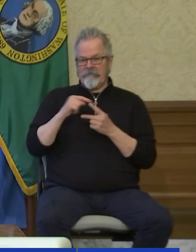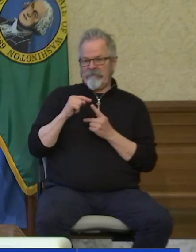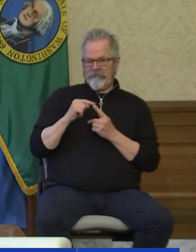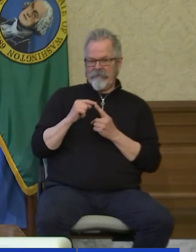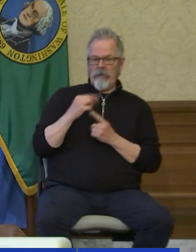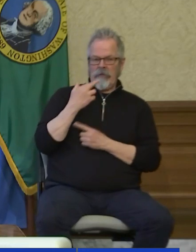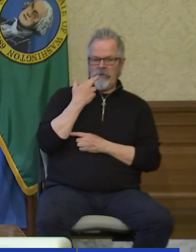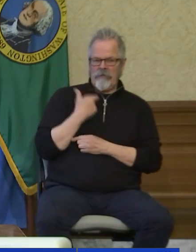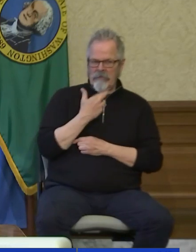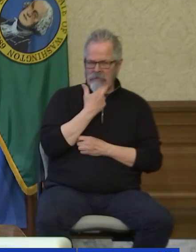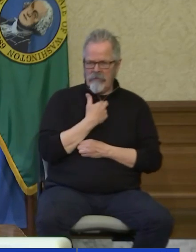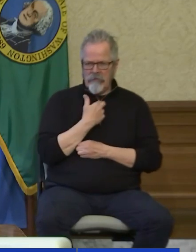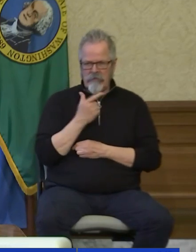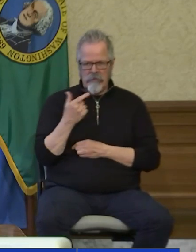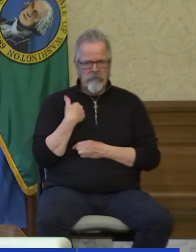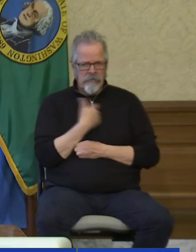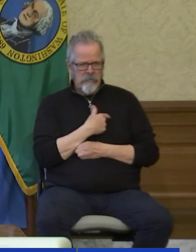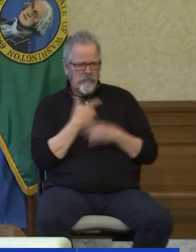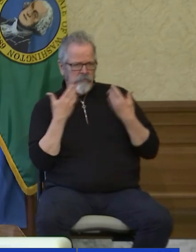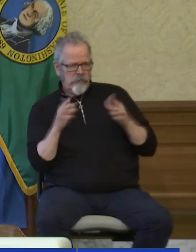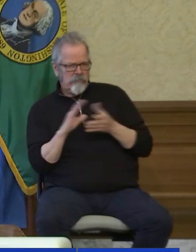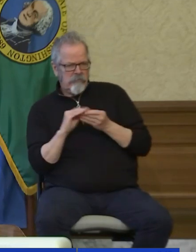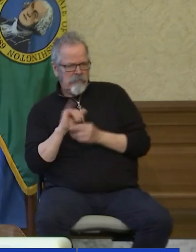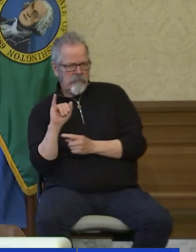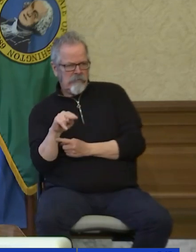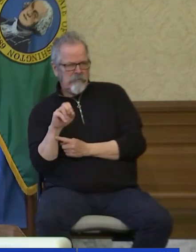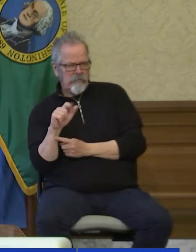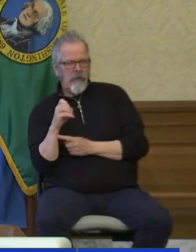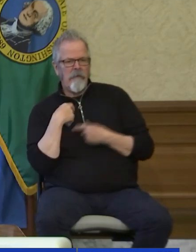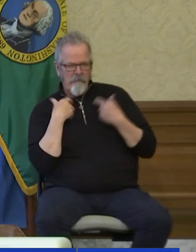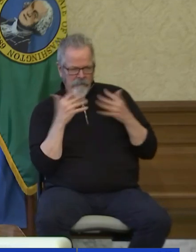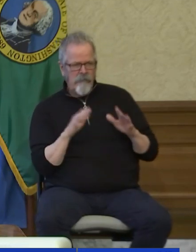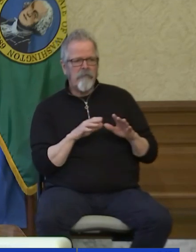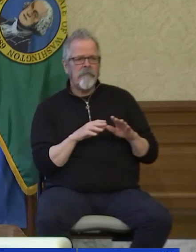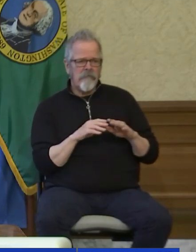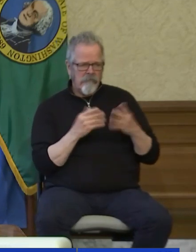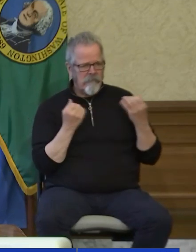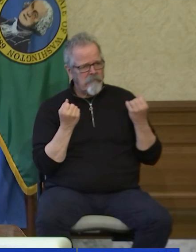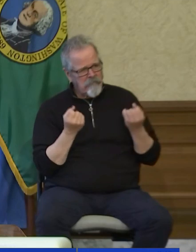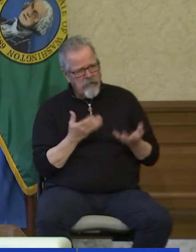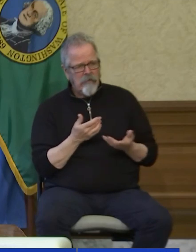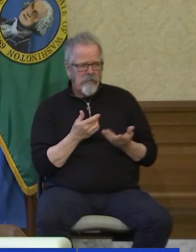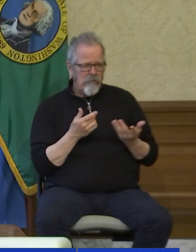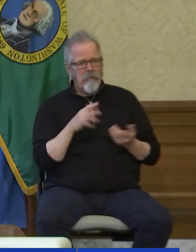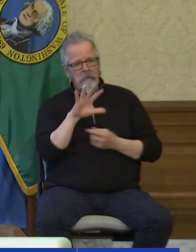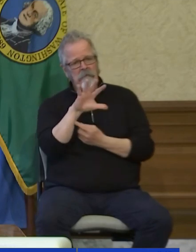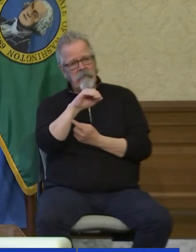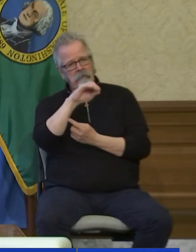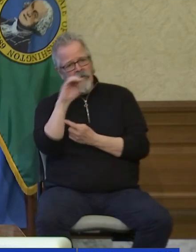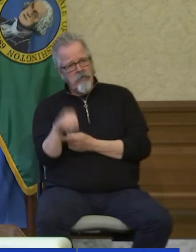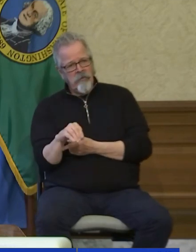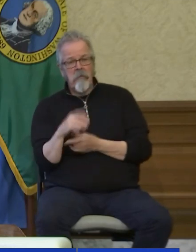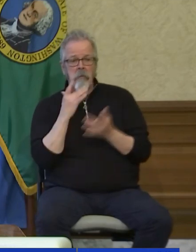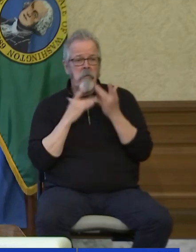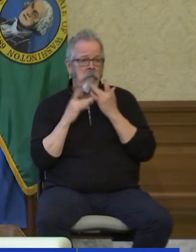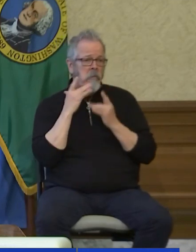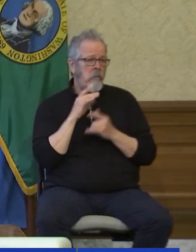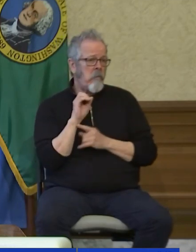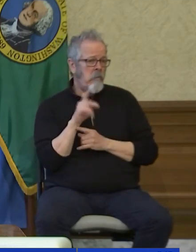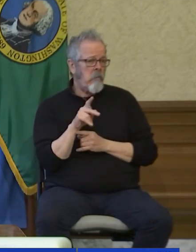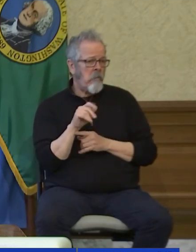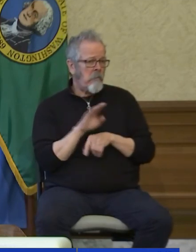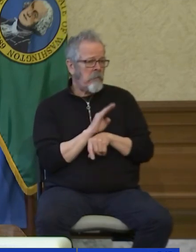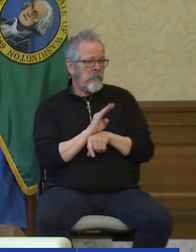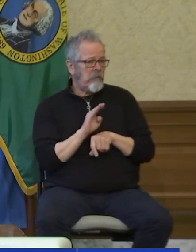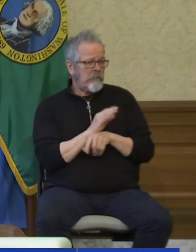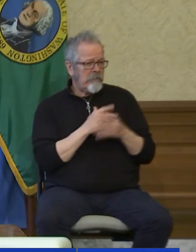at restaurants, many remain operating at about 50%. We hope that they will be successful, and